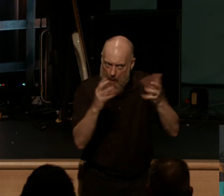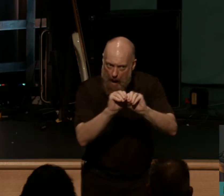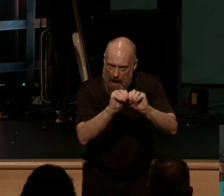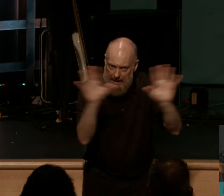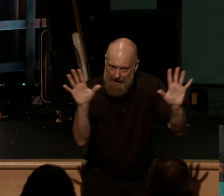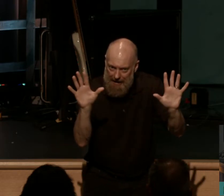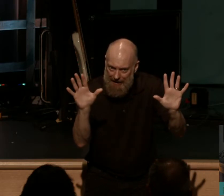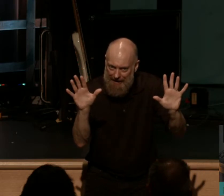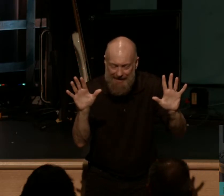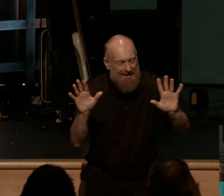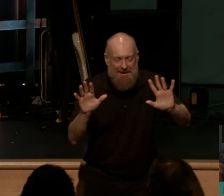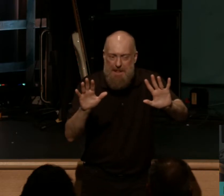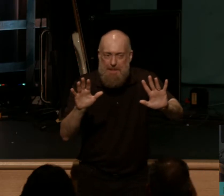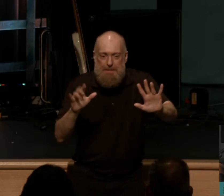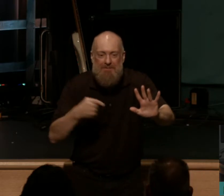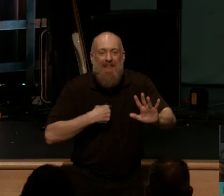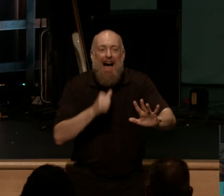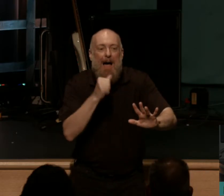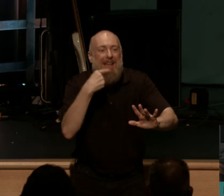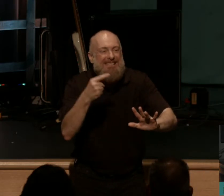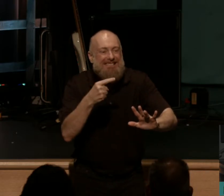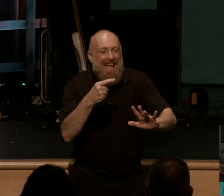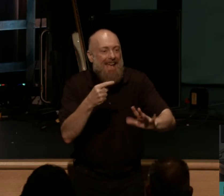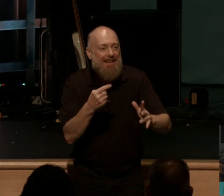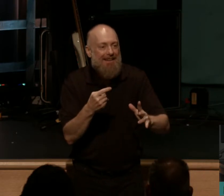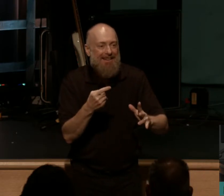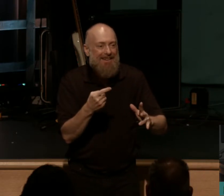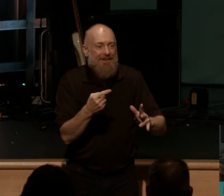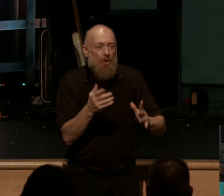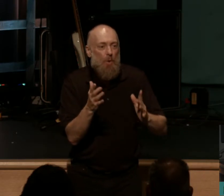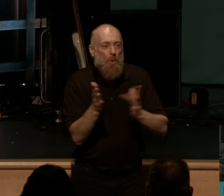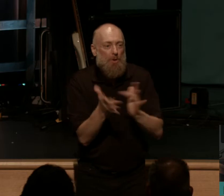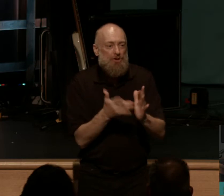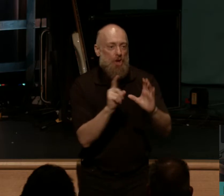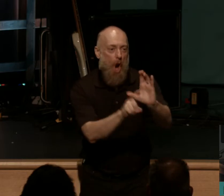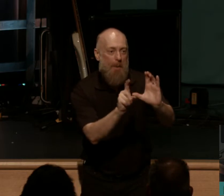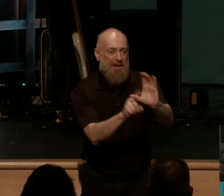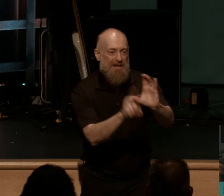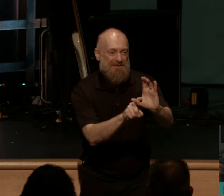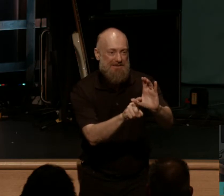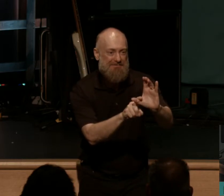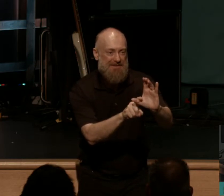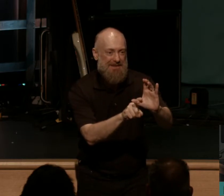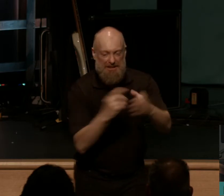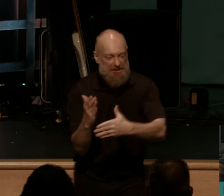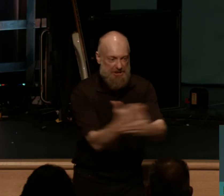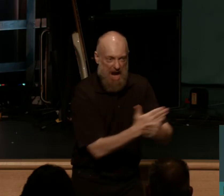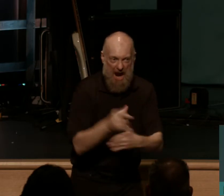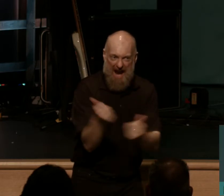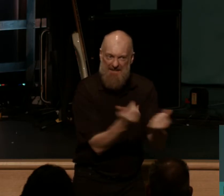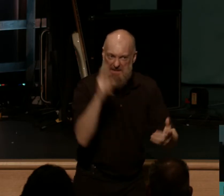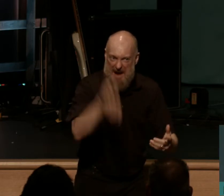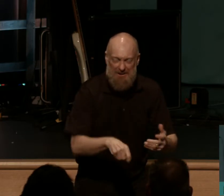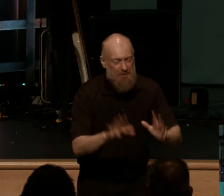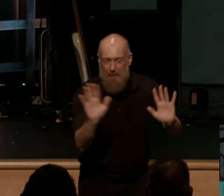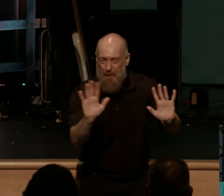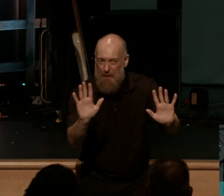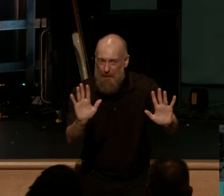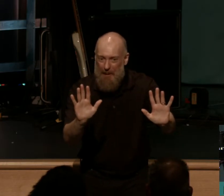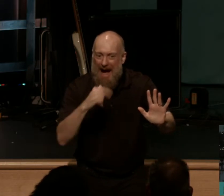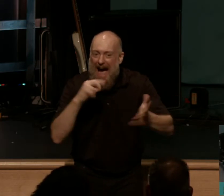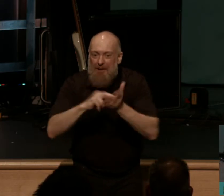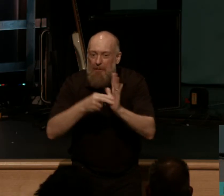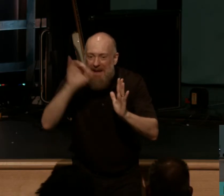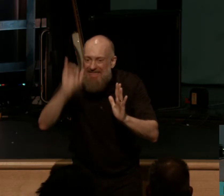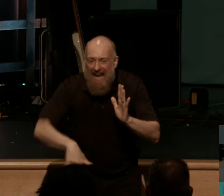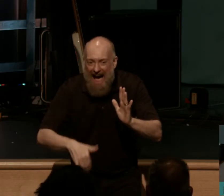not advocating some form of Christian communism, okay? It's not advocating either some form of Christian socialism. Now,